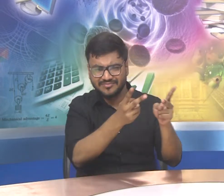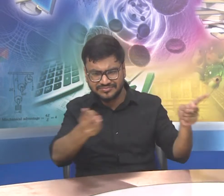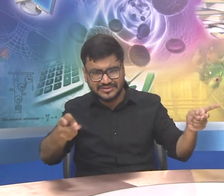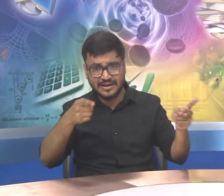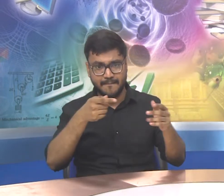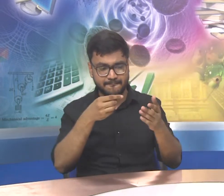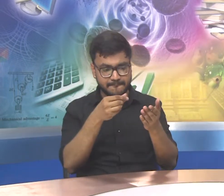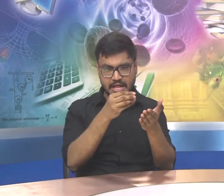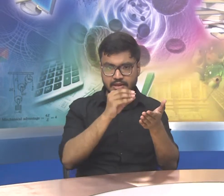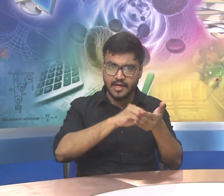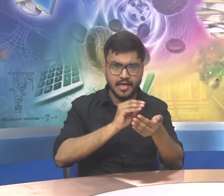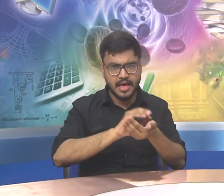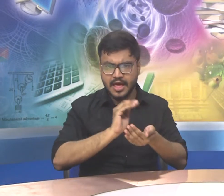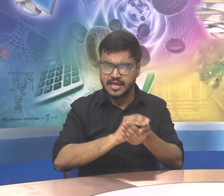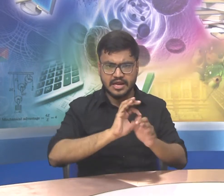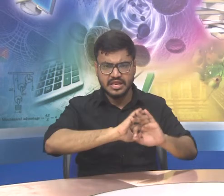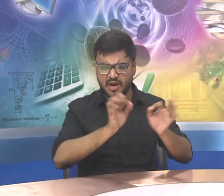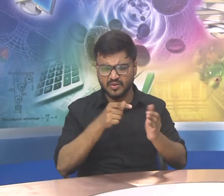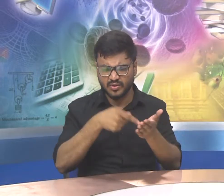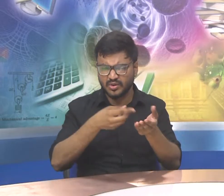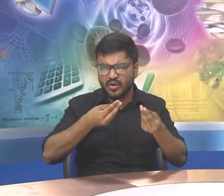Cash credit is an arrangement